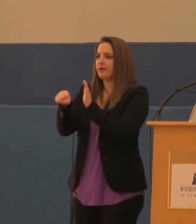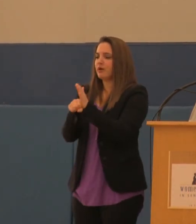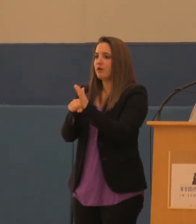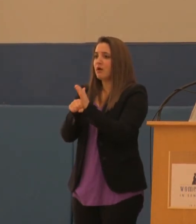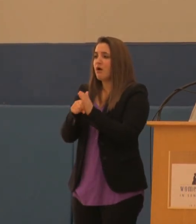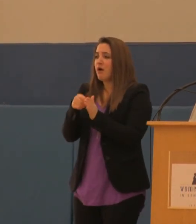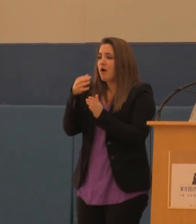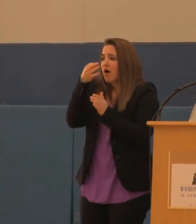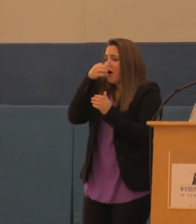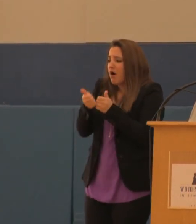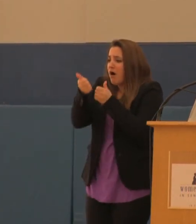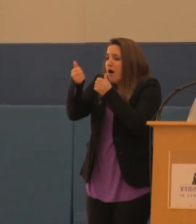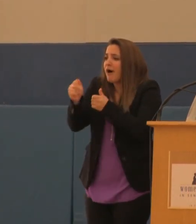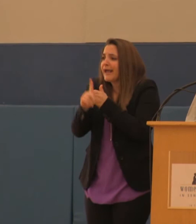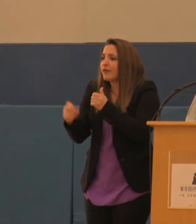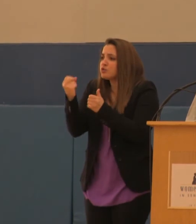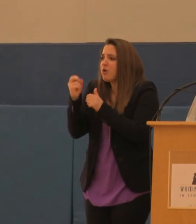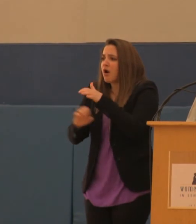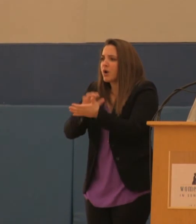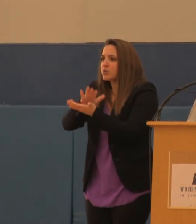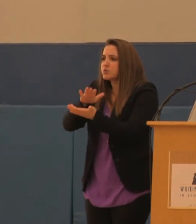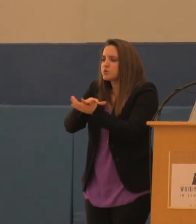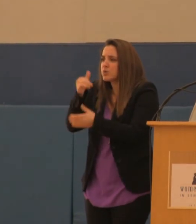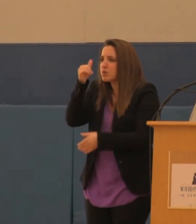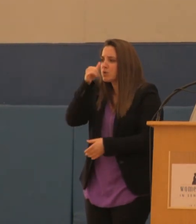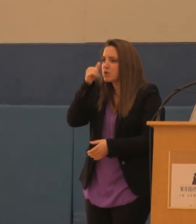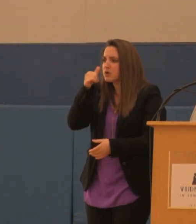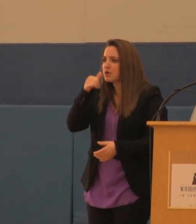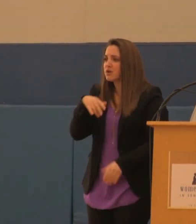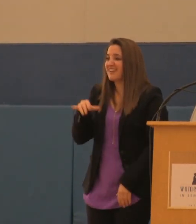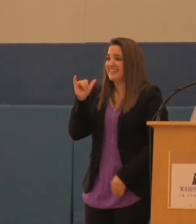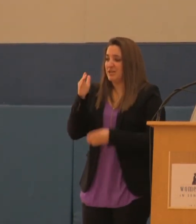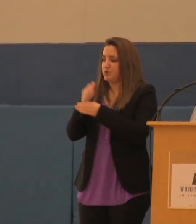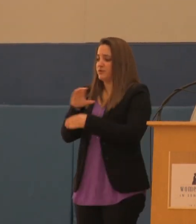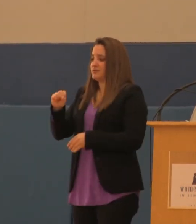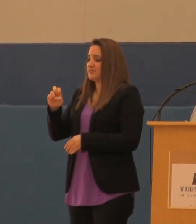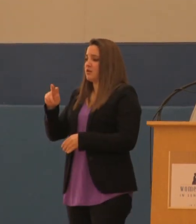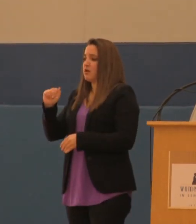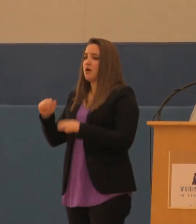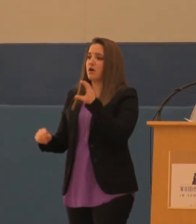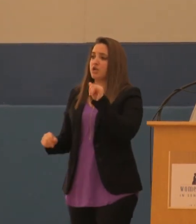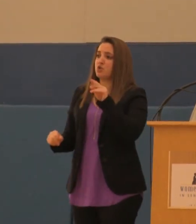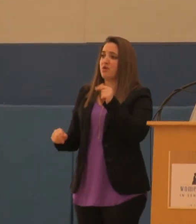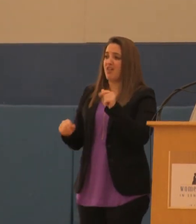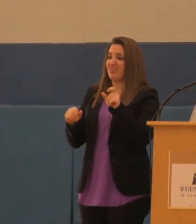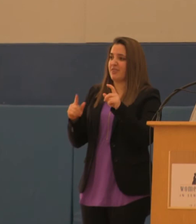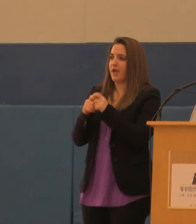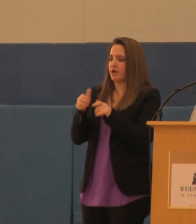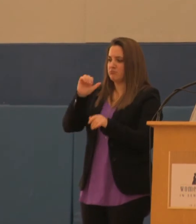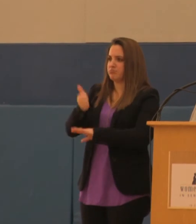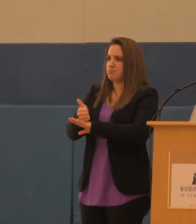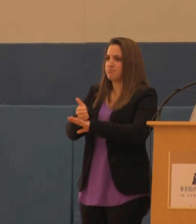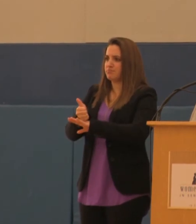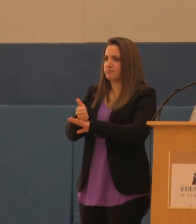feet from a K-12 school. Located squarely between Seneca and Cayuga Lakes. These